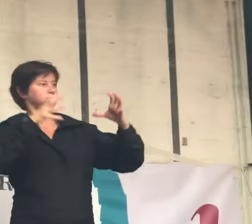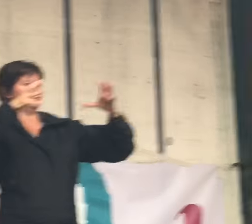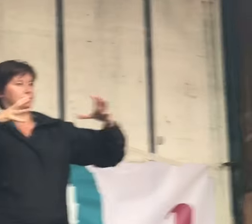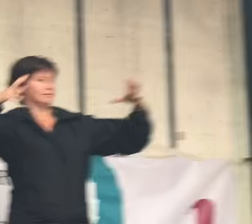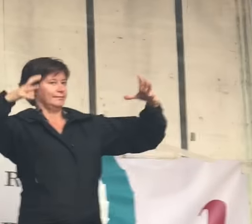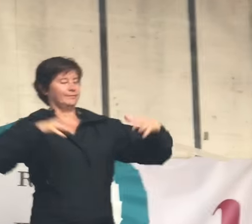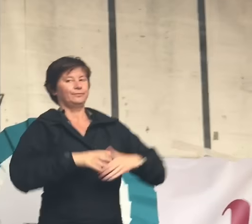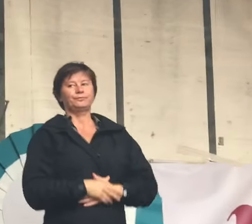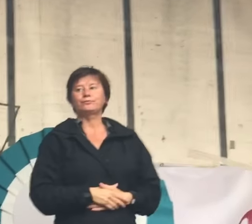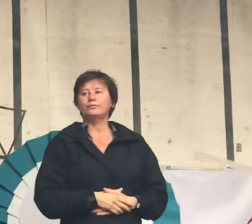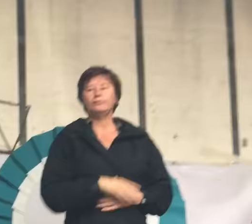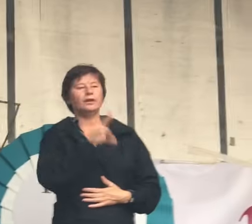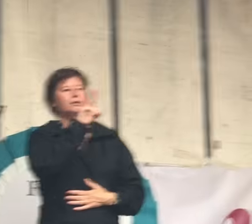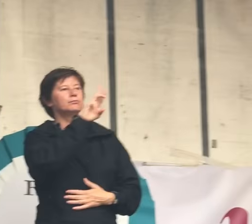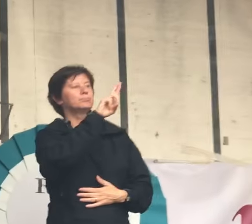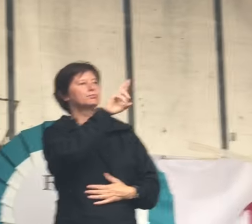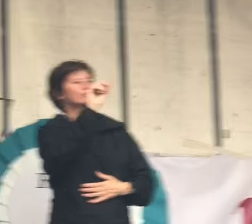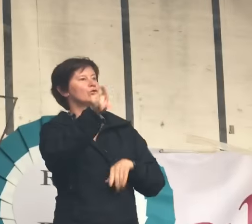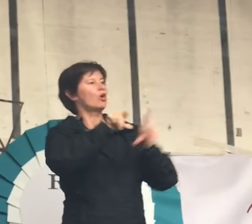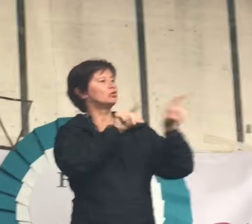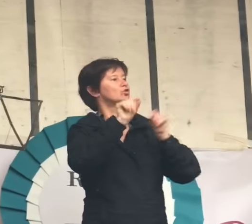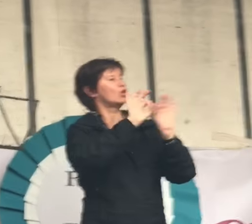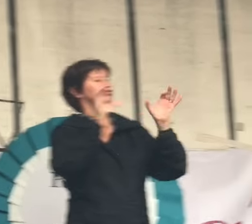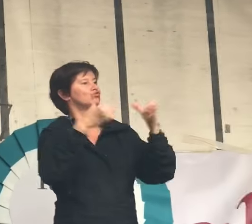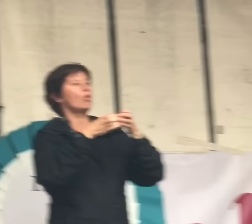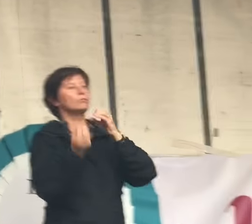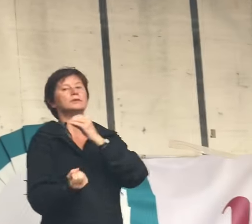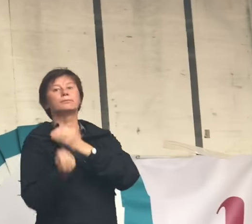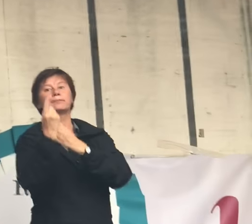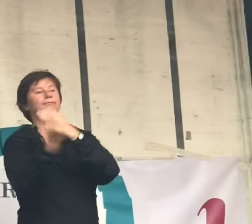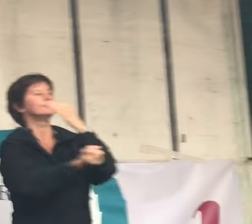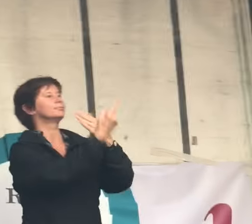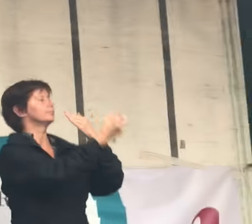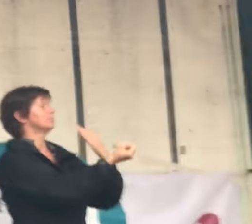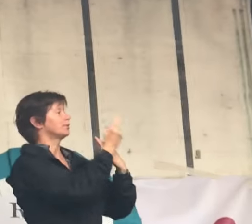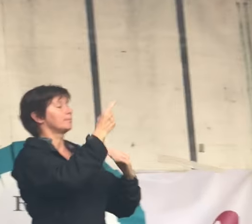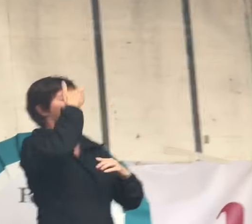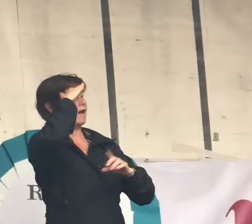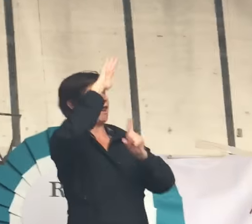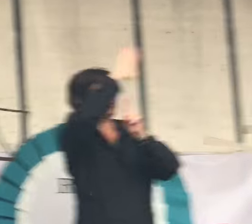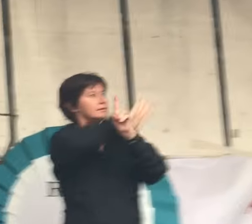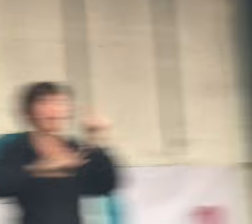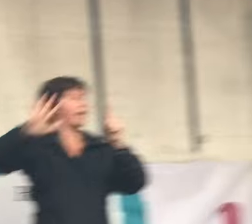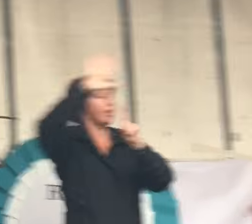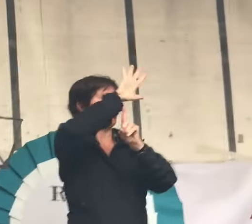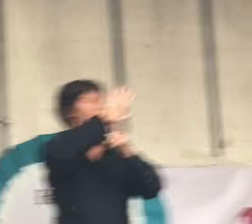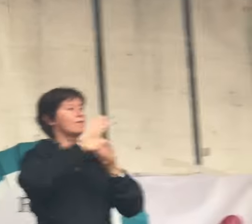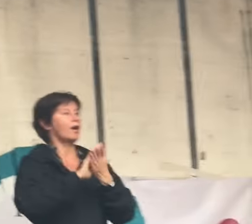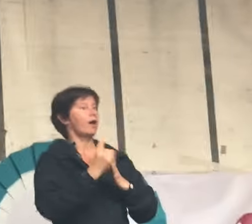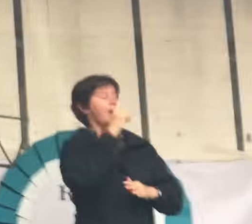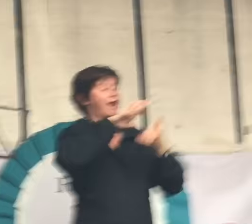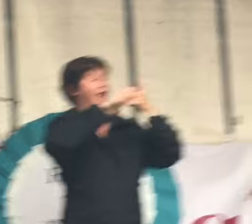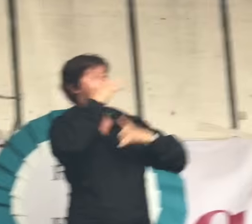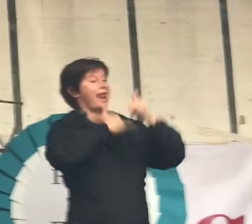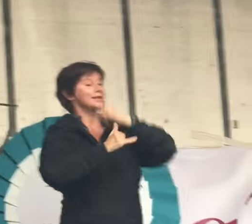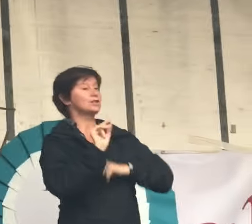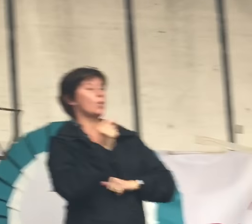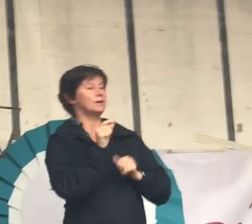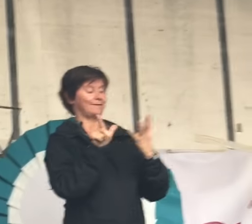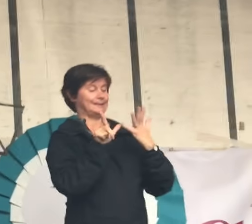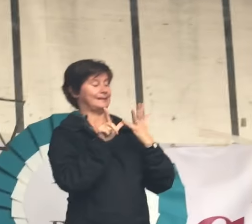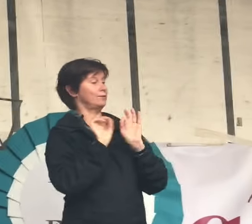pro-choice groups springing up all over the country. Last year we had 7 regional groups, now we have 17.